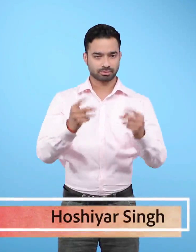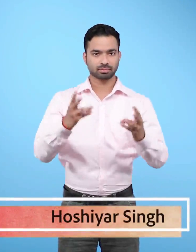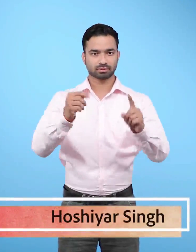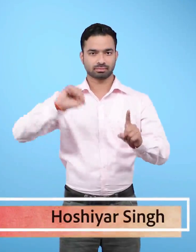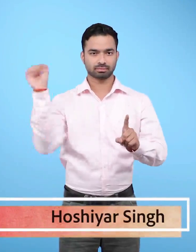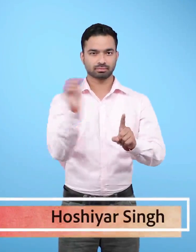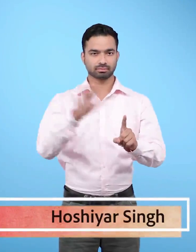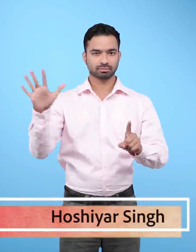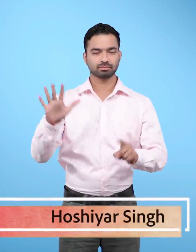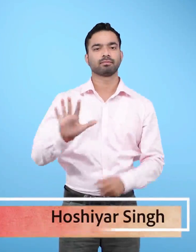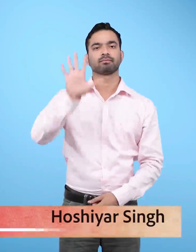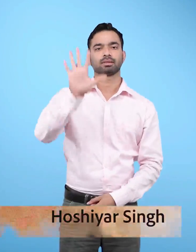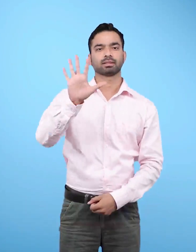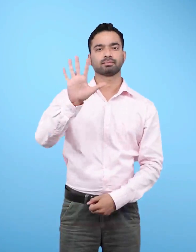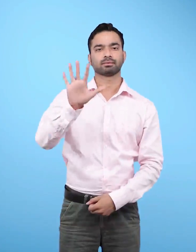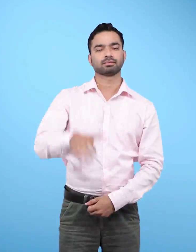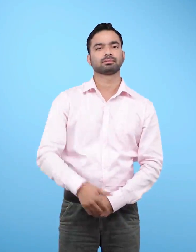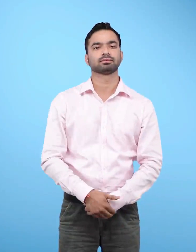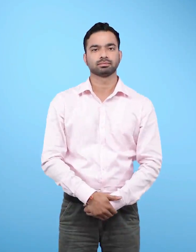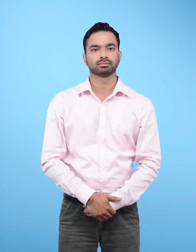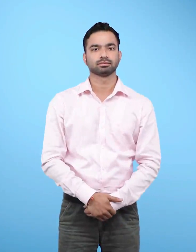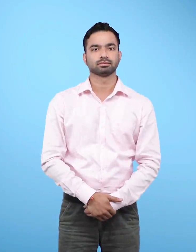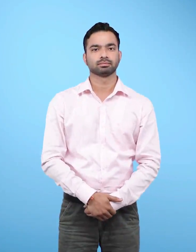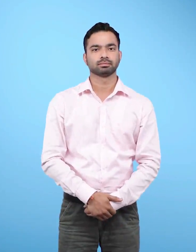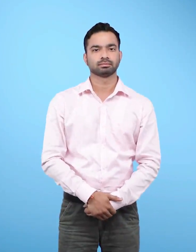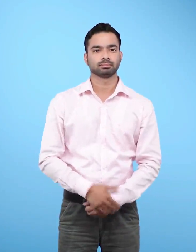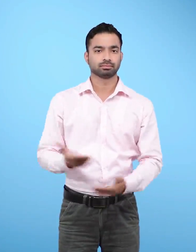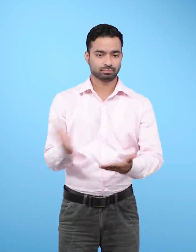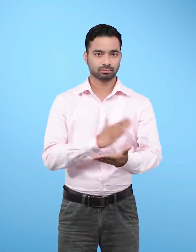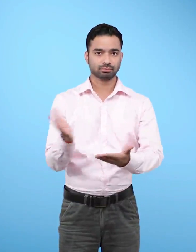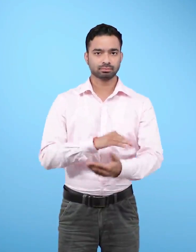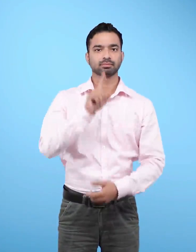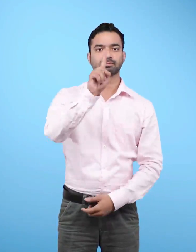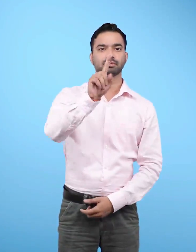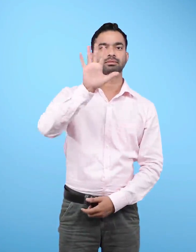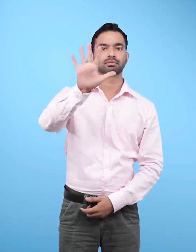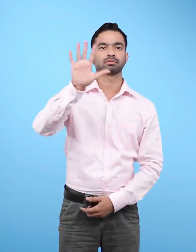entitled Math Magic 5, page 152,